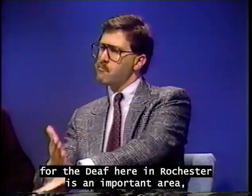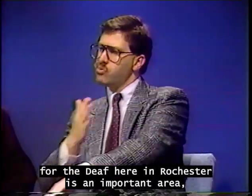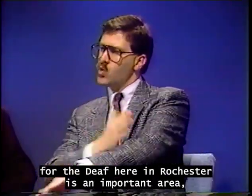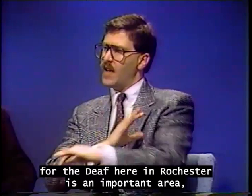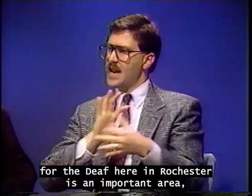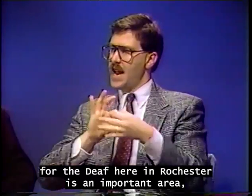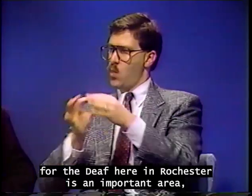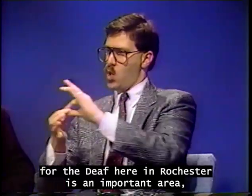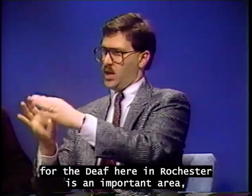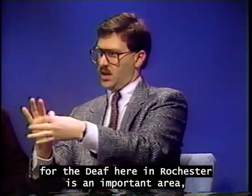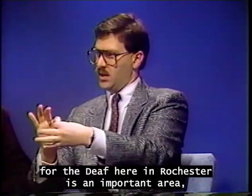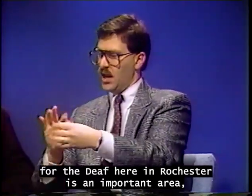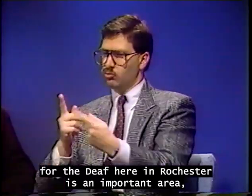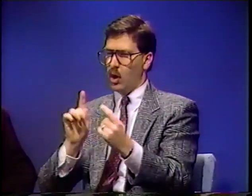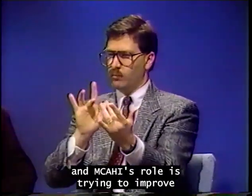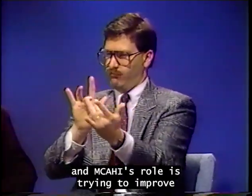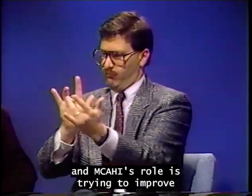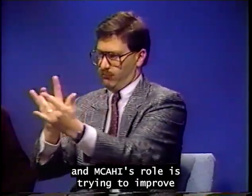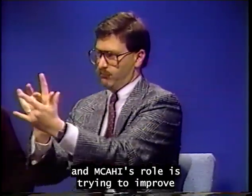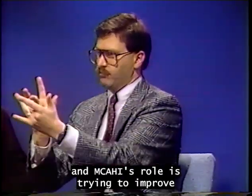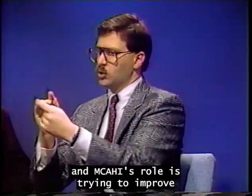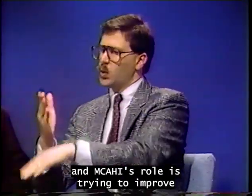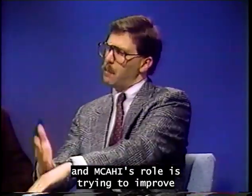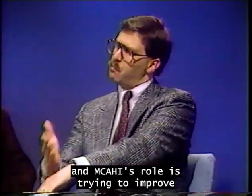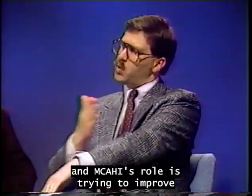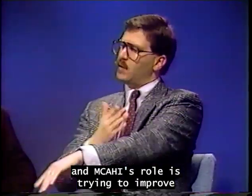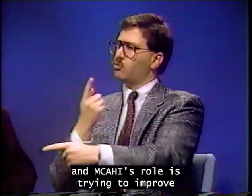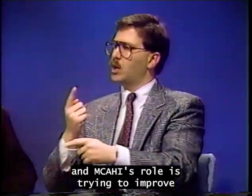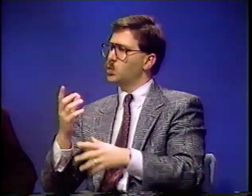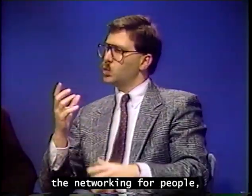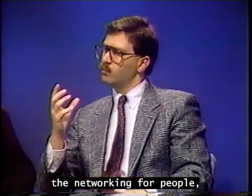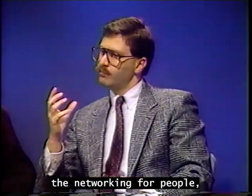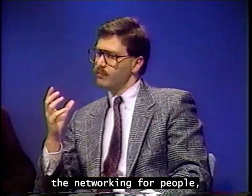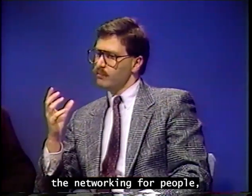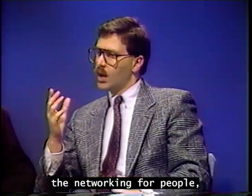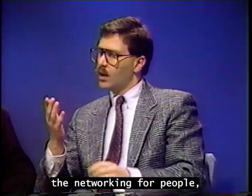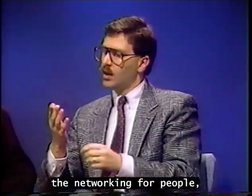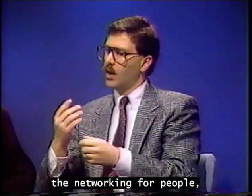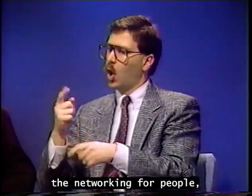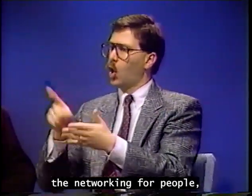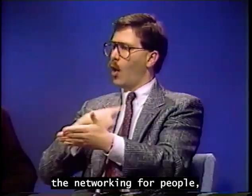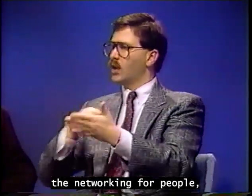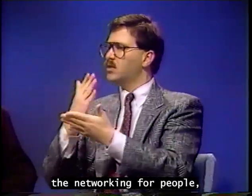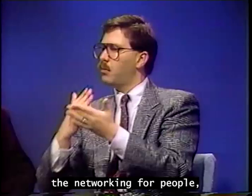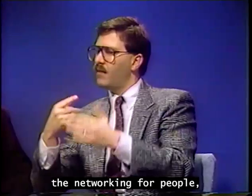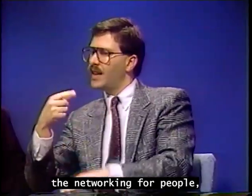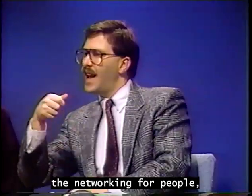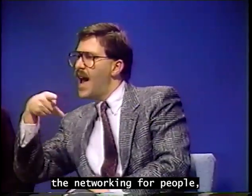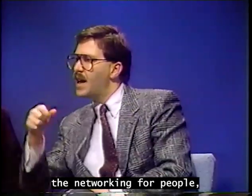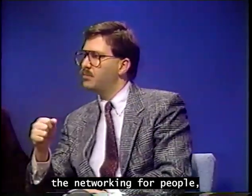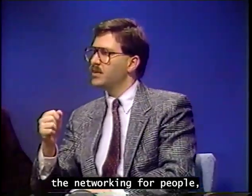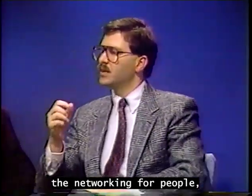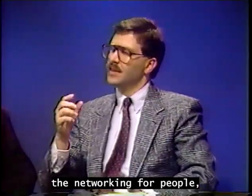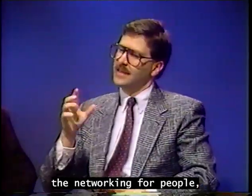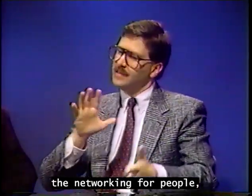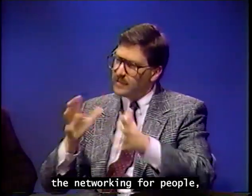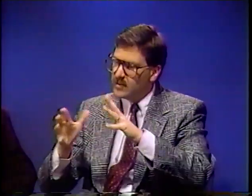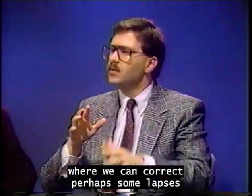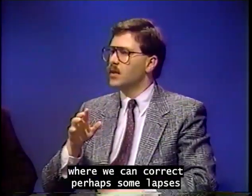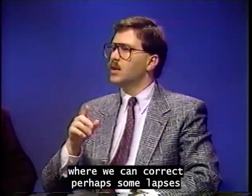is an important area, and MCI's role is trying to improve the networking for people, where we